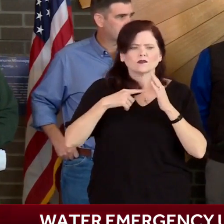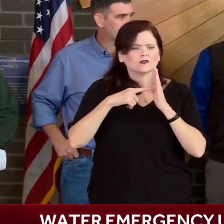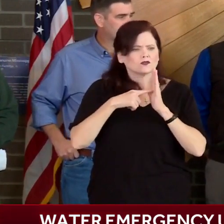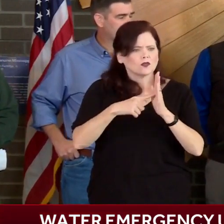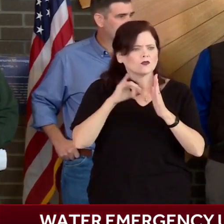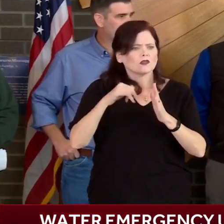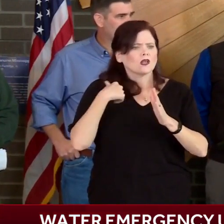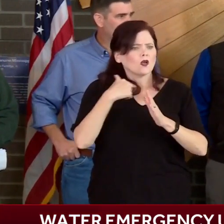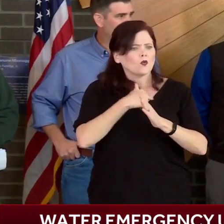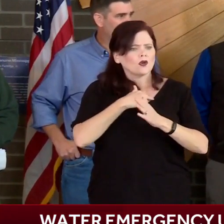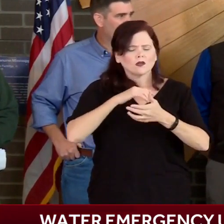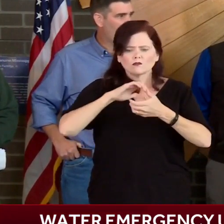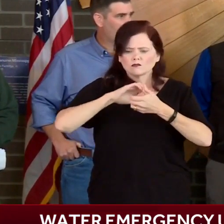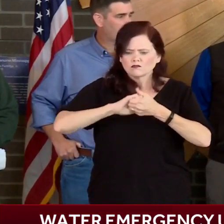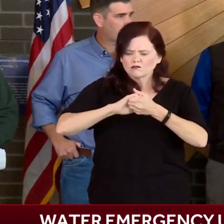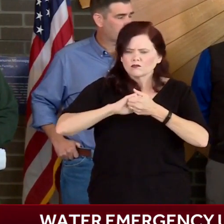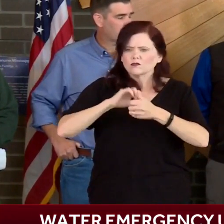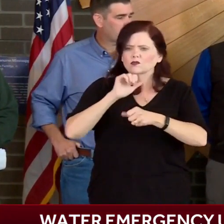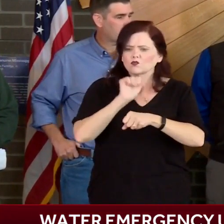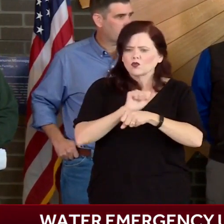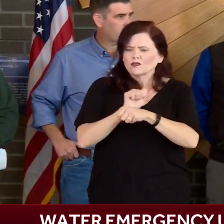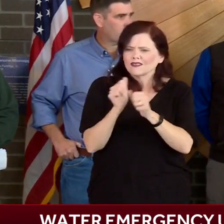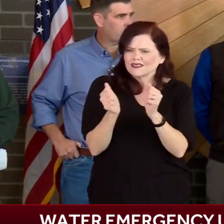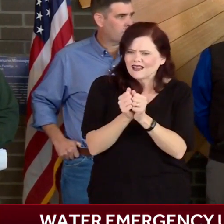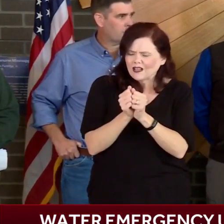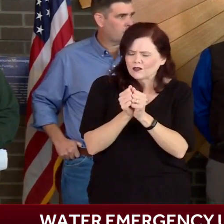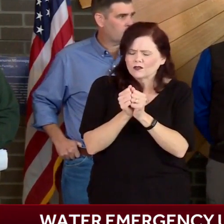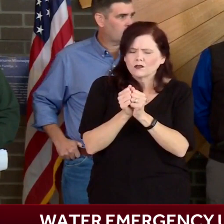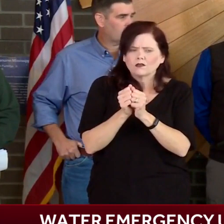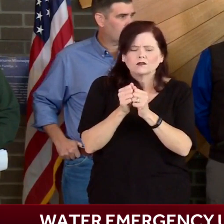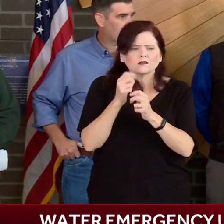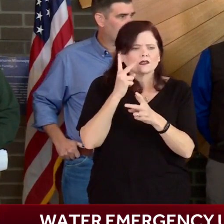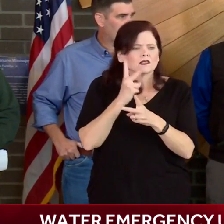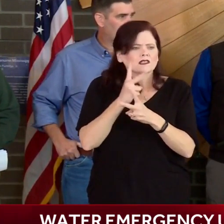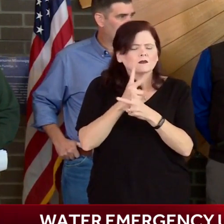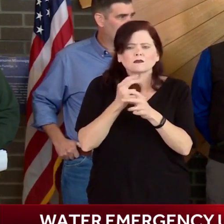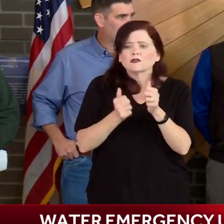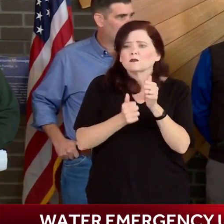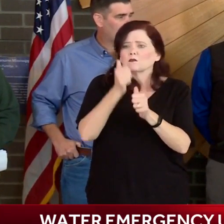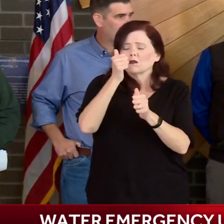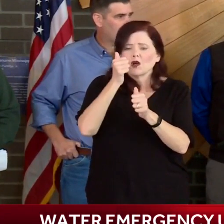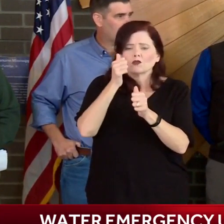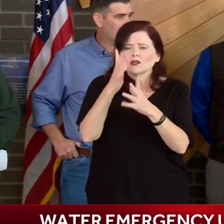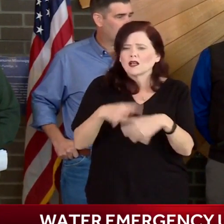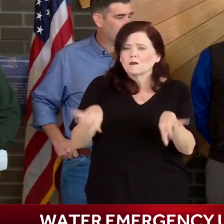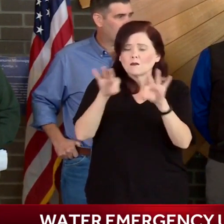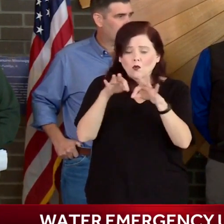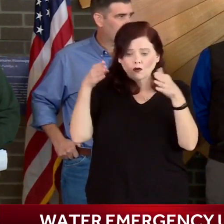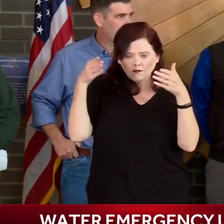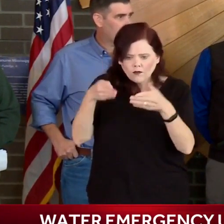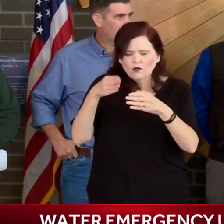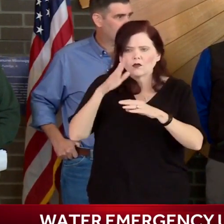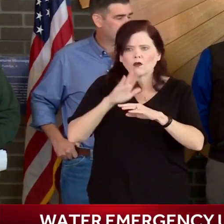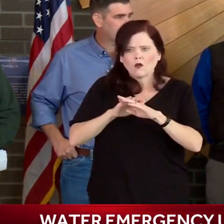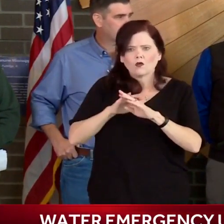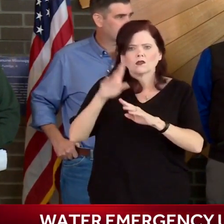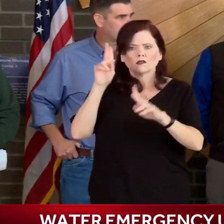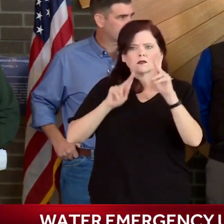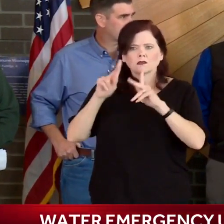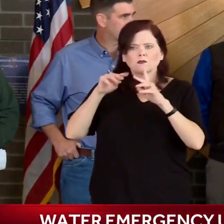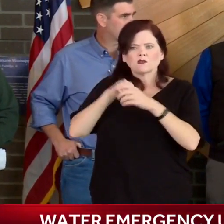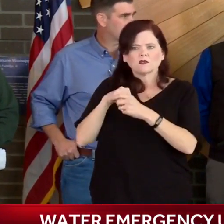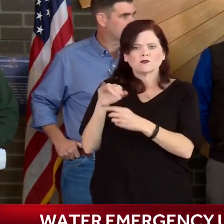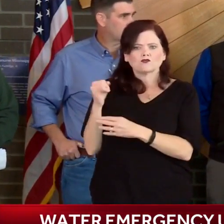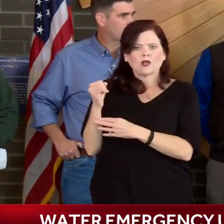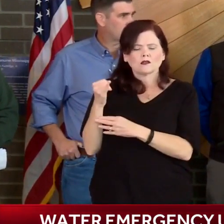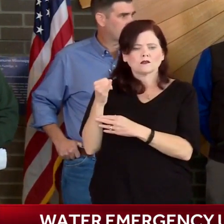coalition that is working arm in arm to ensure that we keep the most primary focus on the residents of Jackson. As the governor